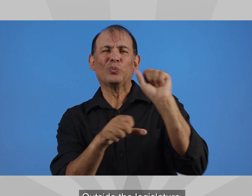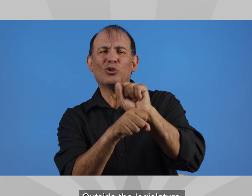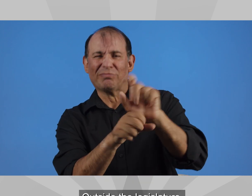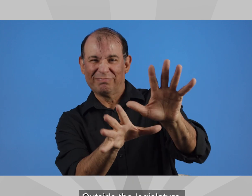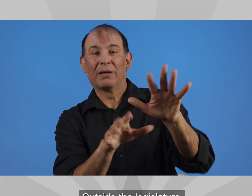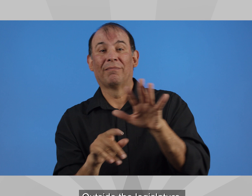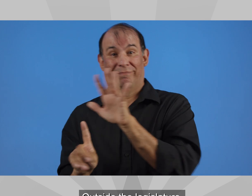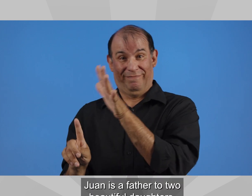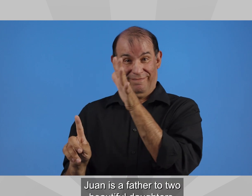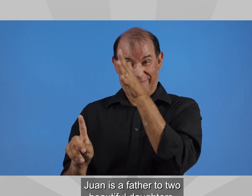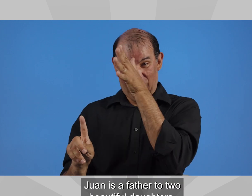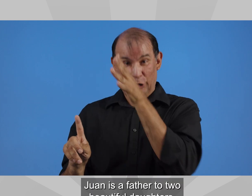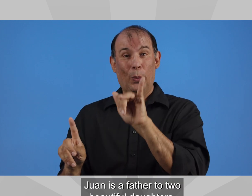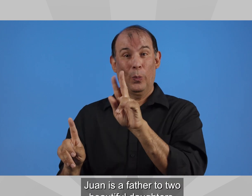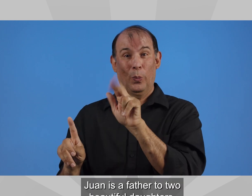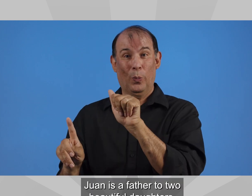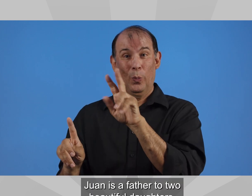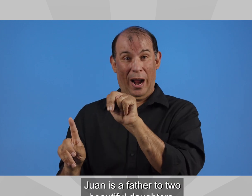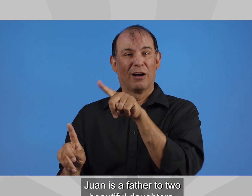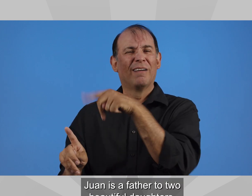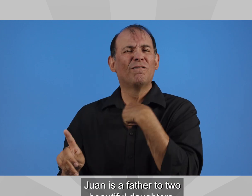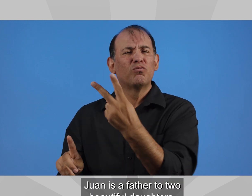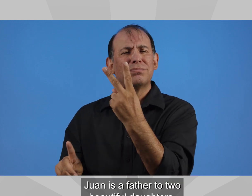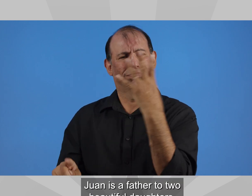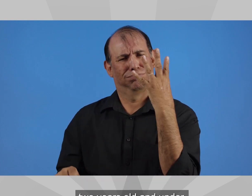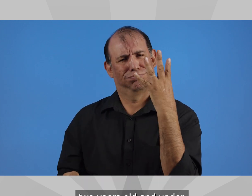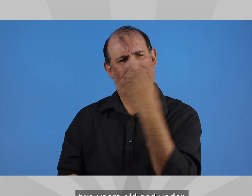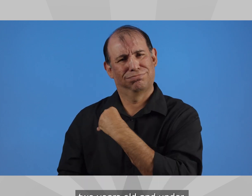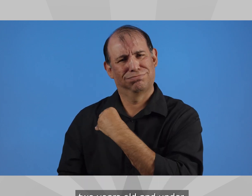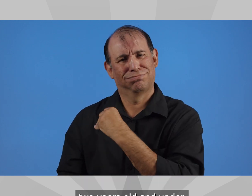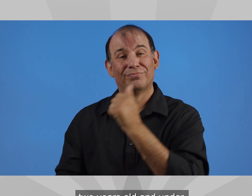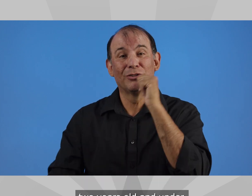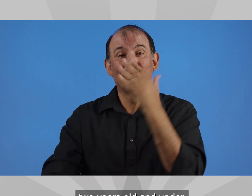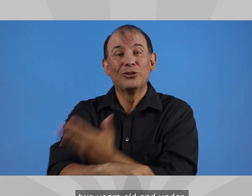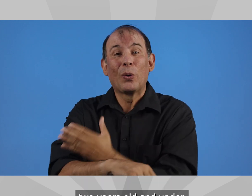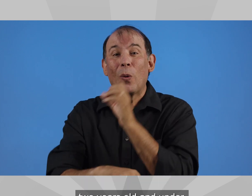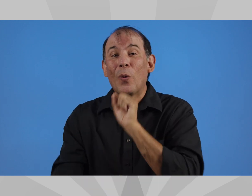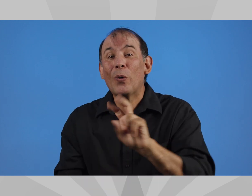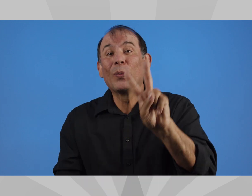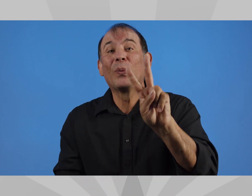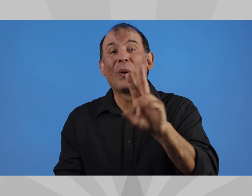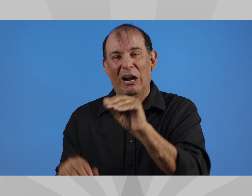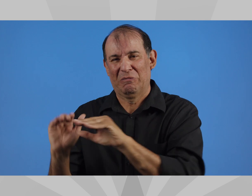Outside the legislature, Juan is a father to 2 beautiful daughters, 2 years old and under.